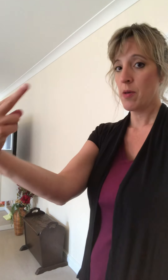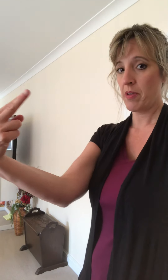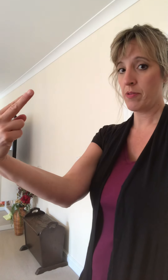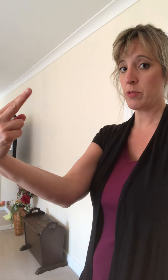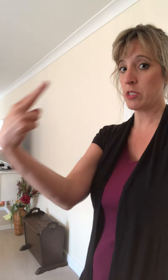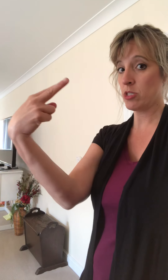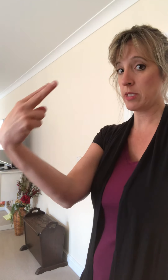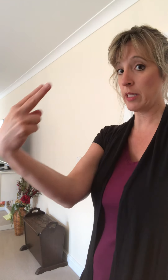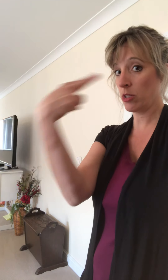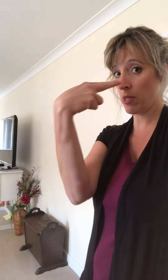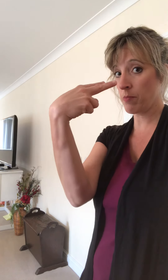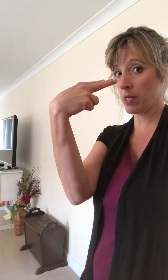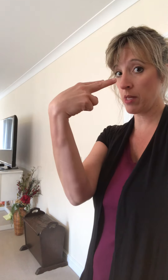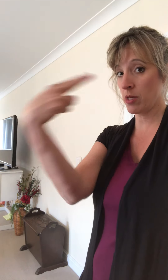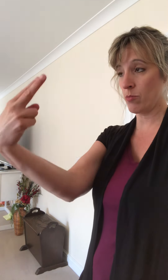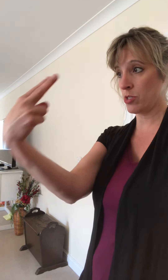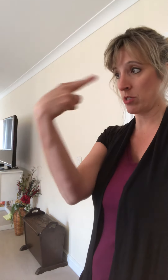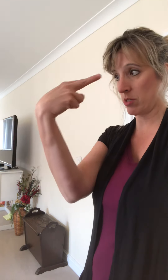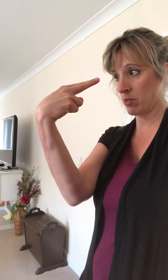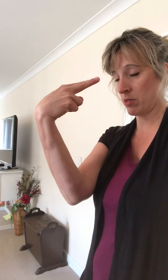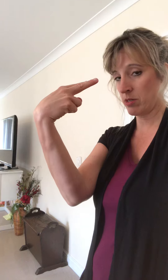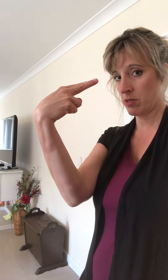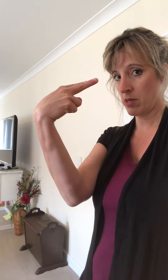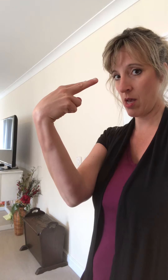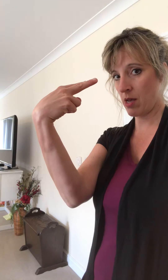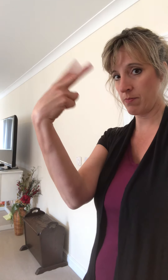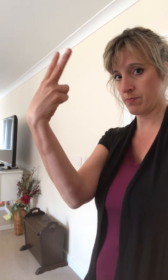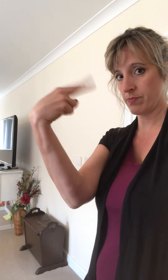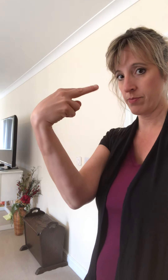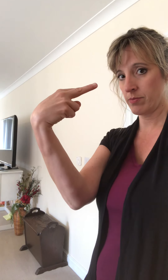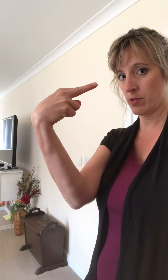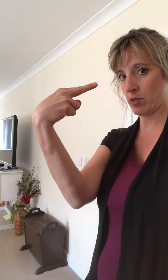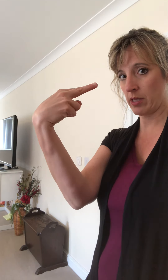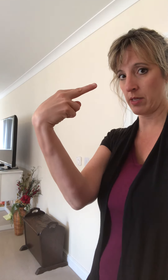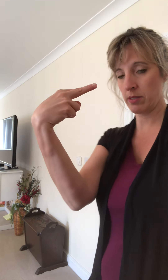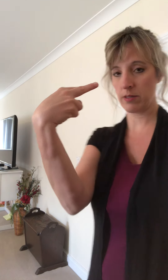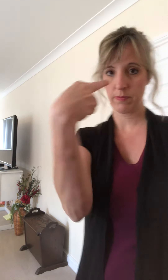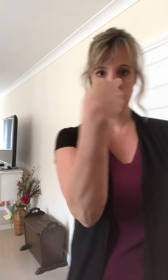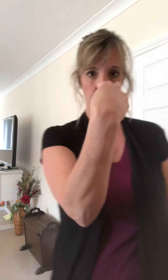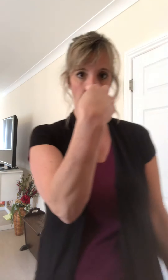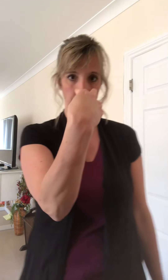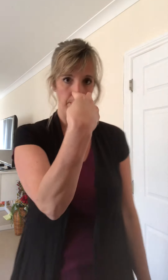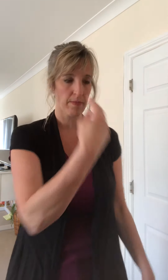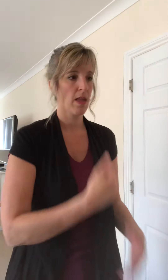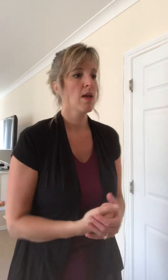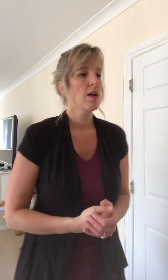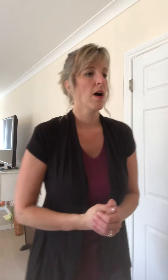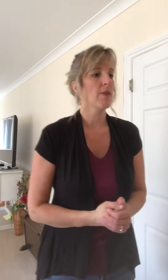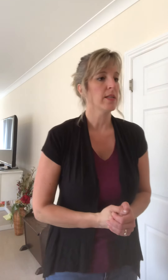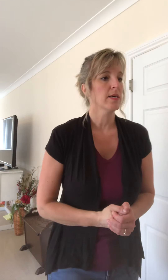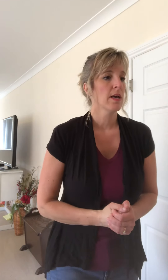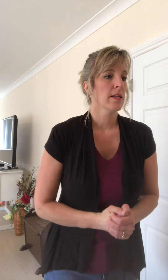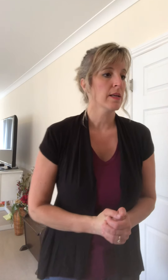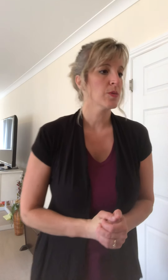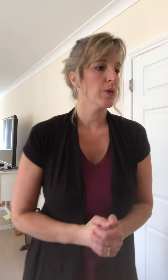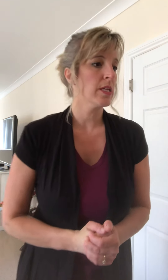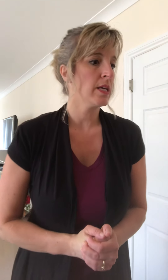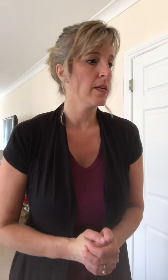But if you would just say, look at me, you would just go like this, okay? All right, next one is